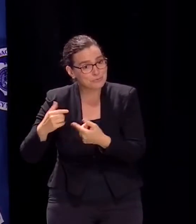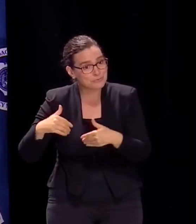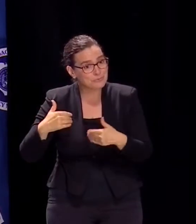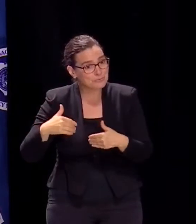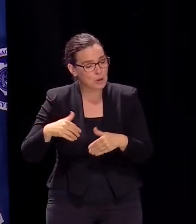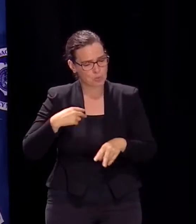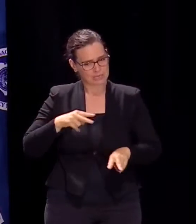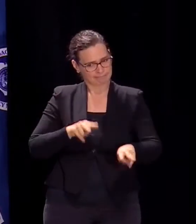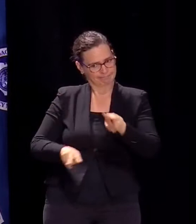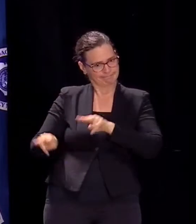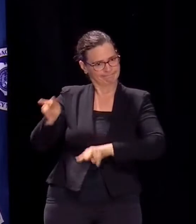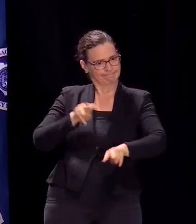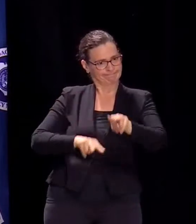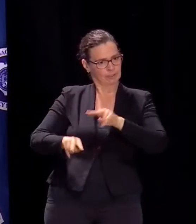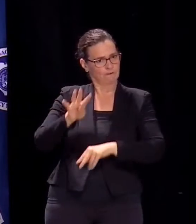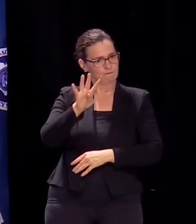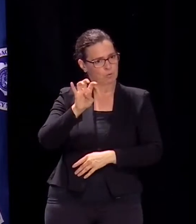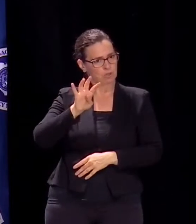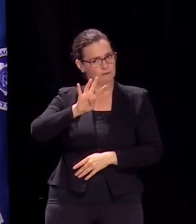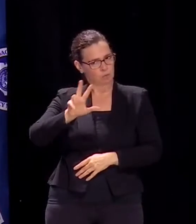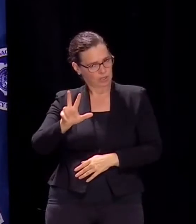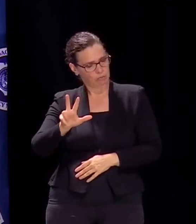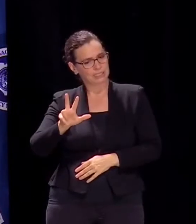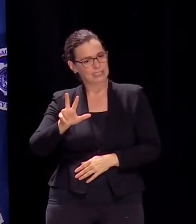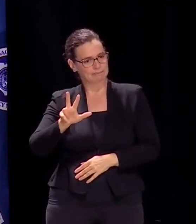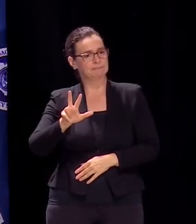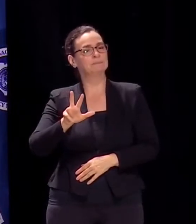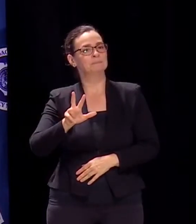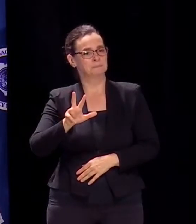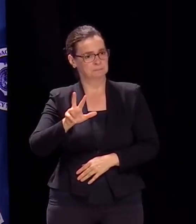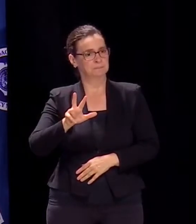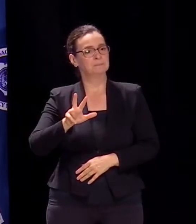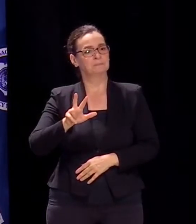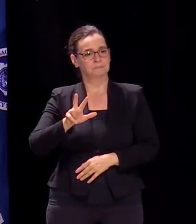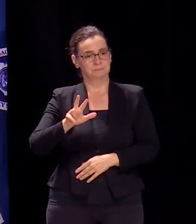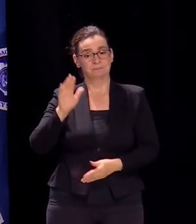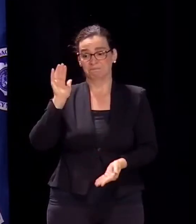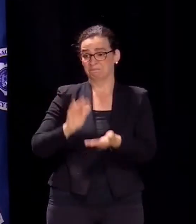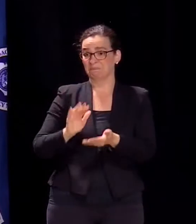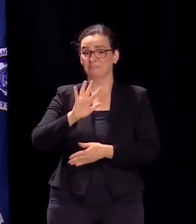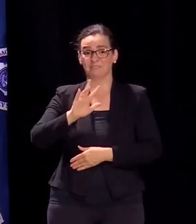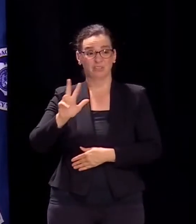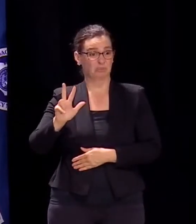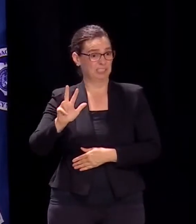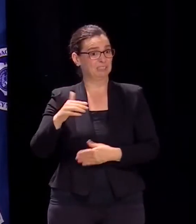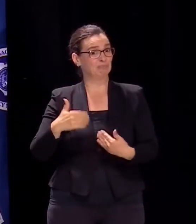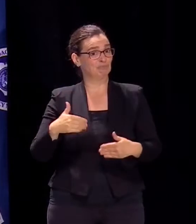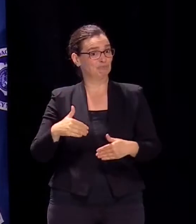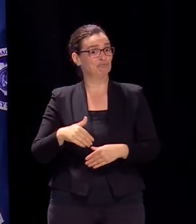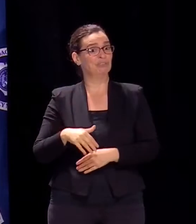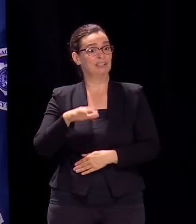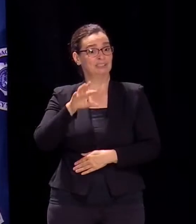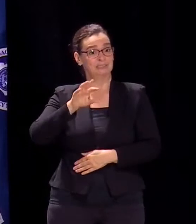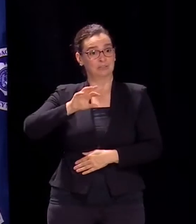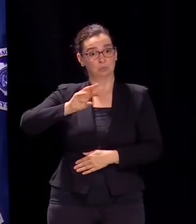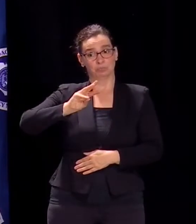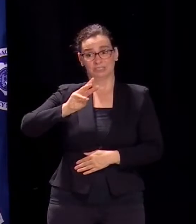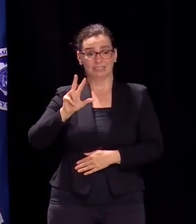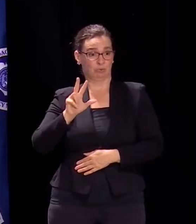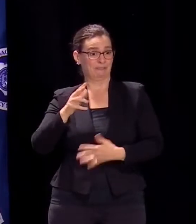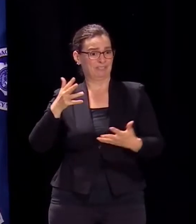443 active cases. That's down 53 cases since yesterday. We had 63 recoveries over the last 24